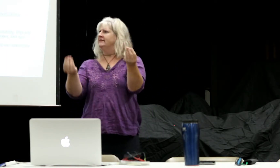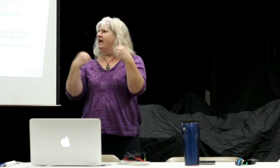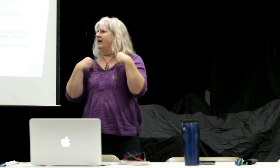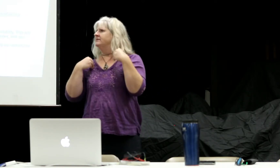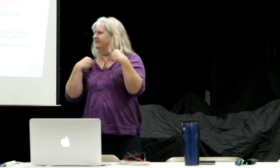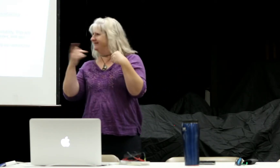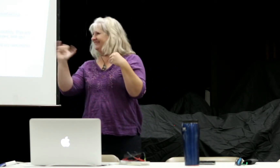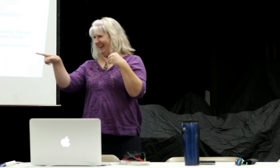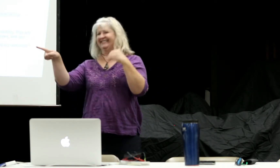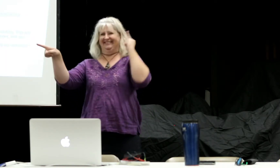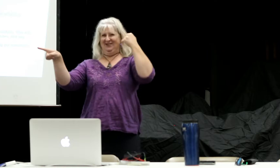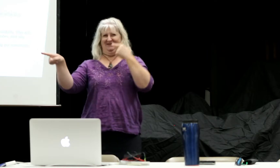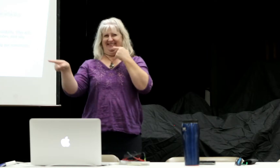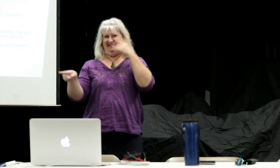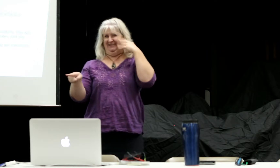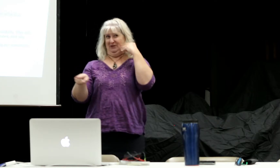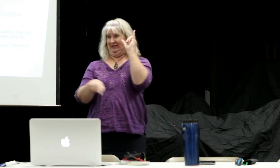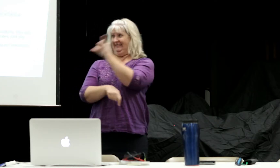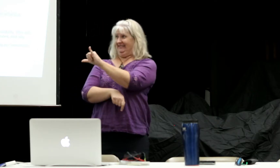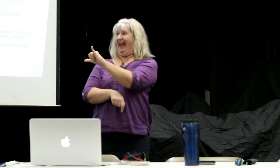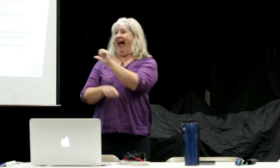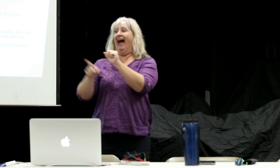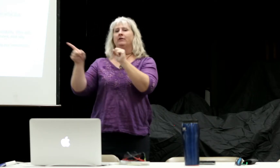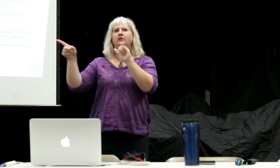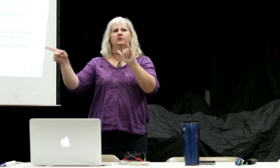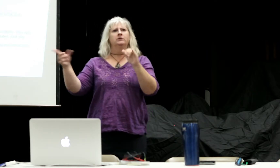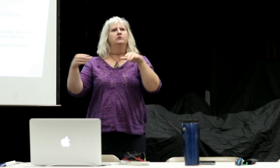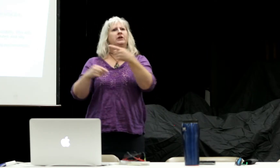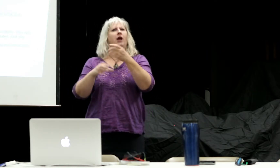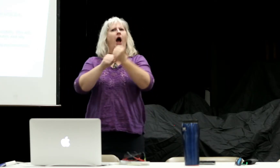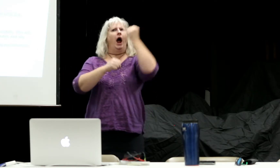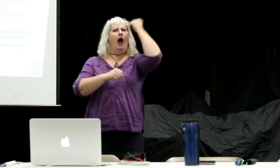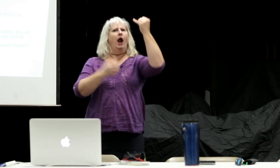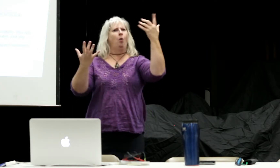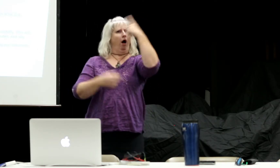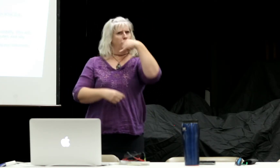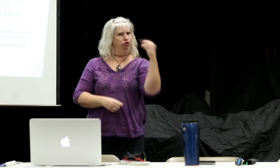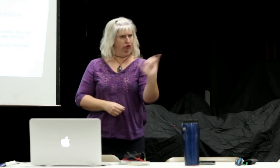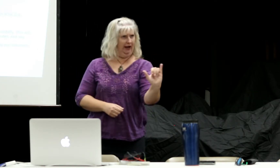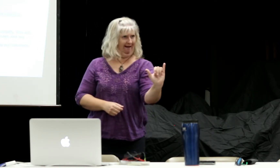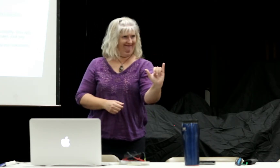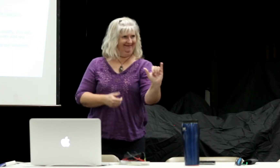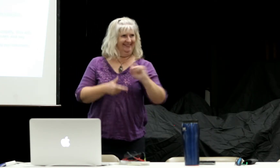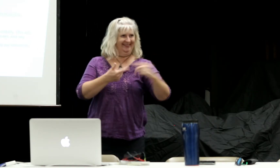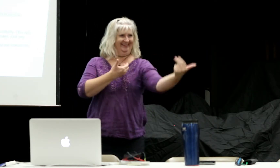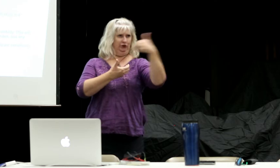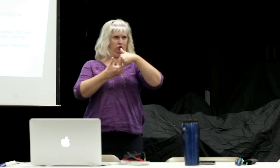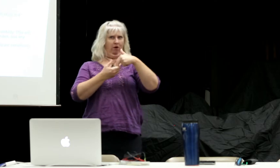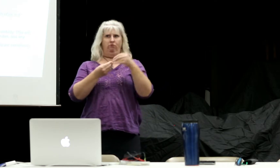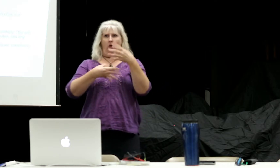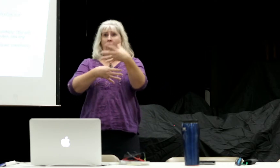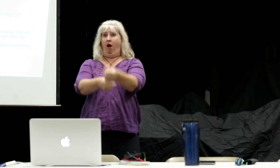for DHC. But yes, Jamie is saying yes to, she did that too. So, right, what does it look like to be a